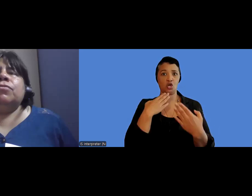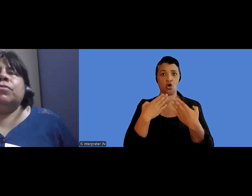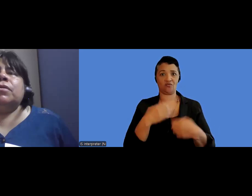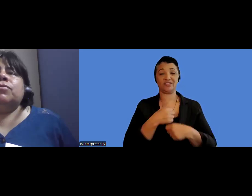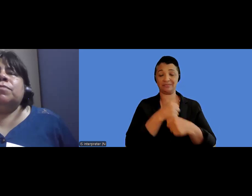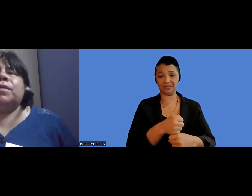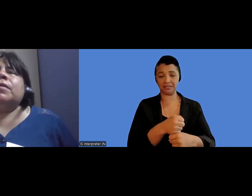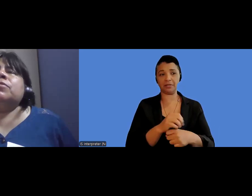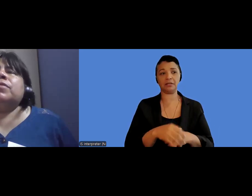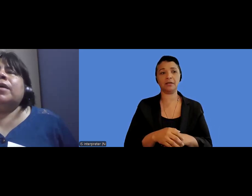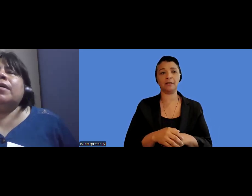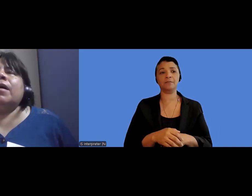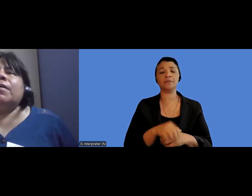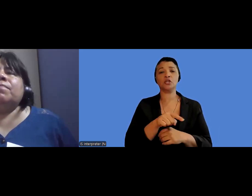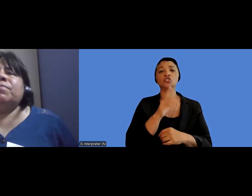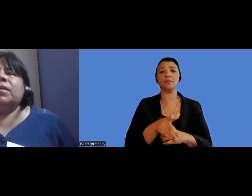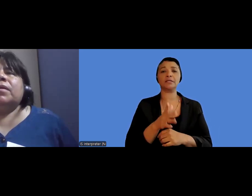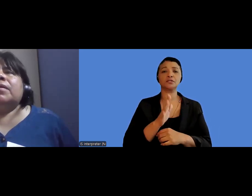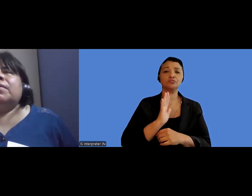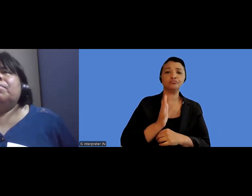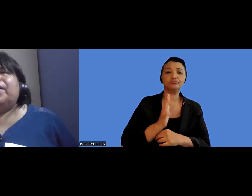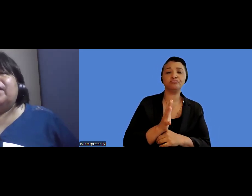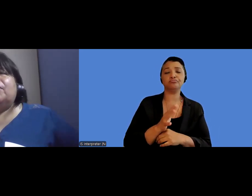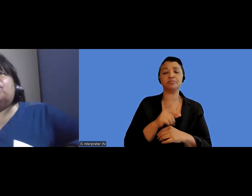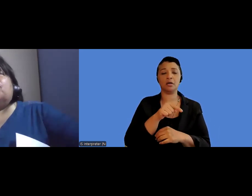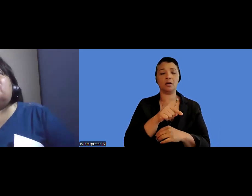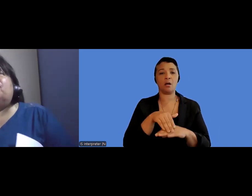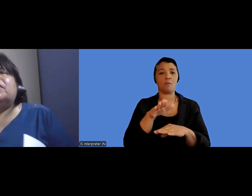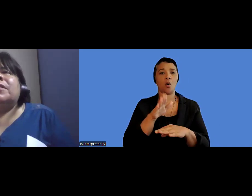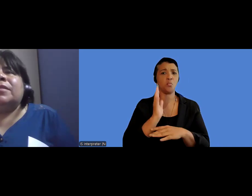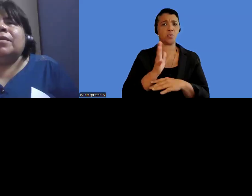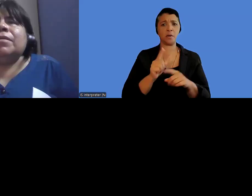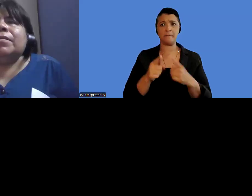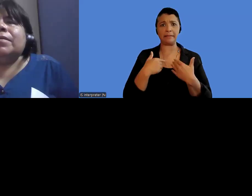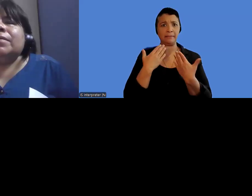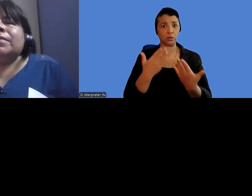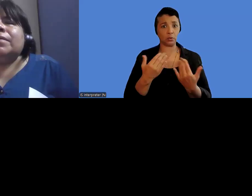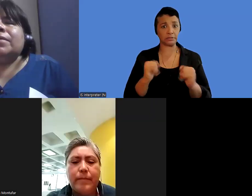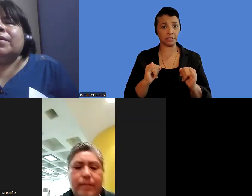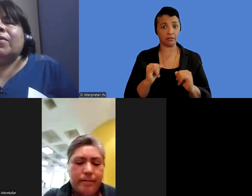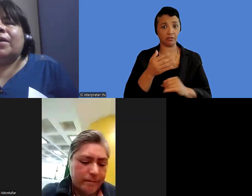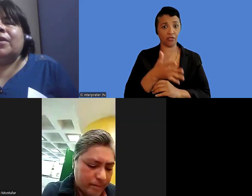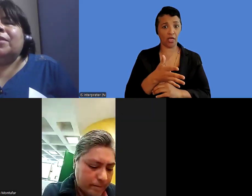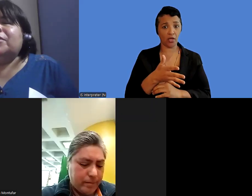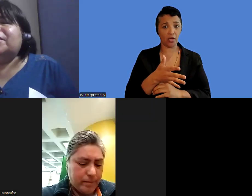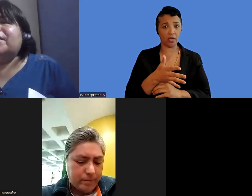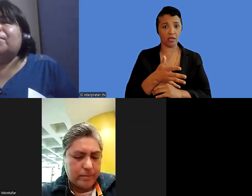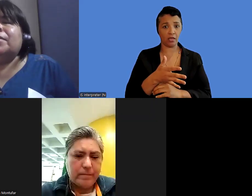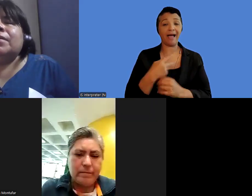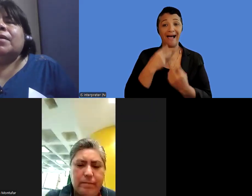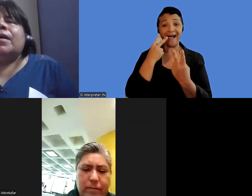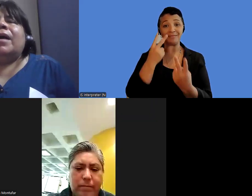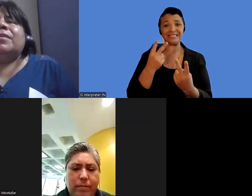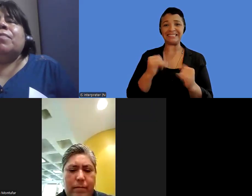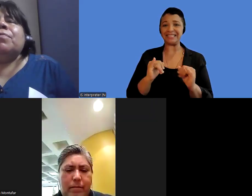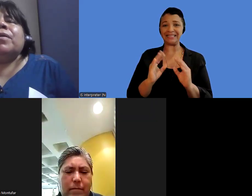had to speak today. But I don't know if she's still okay. I think she's still in the